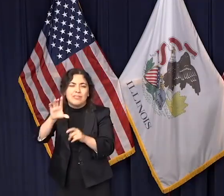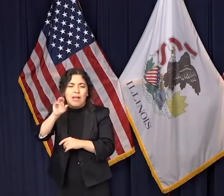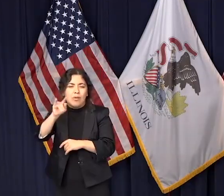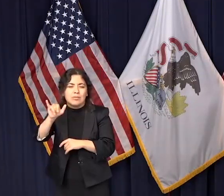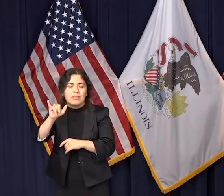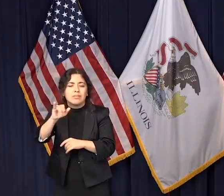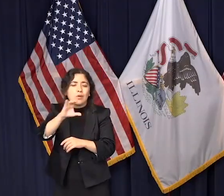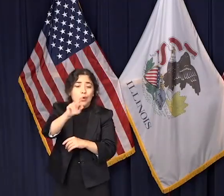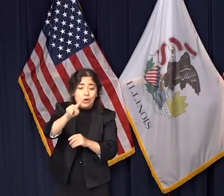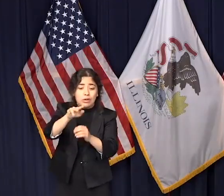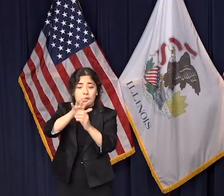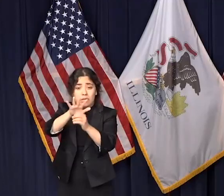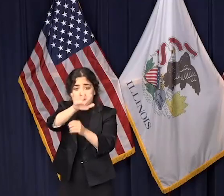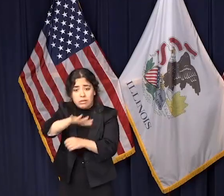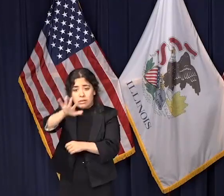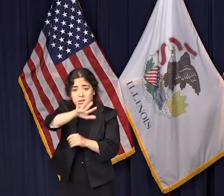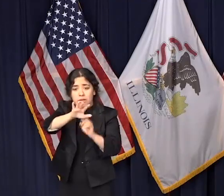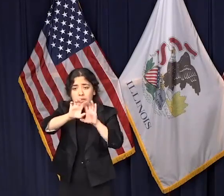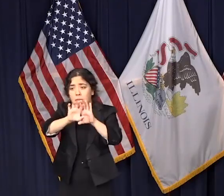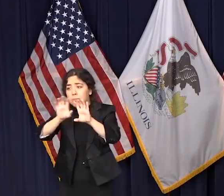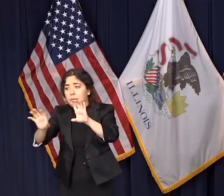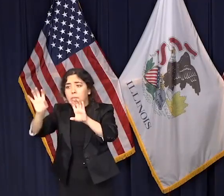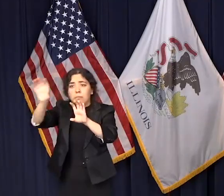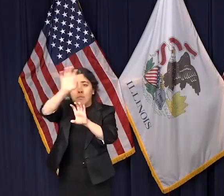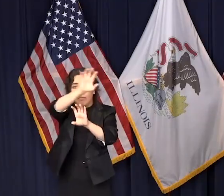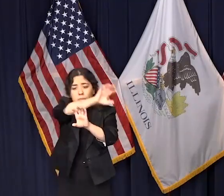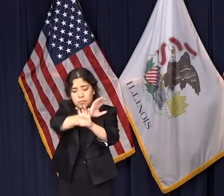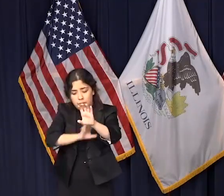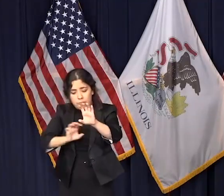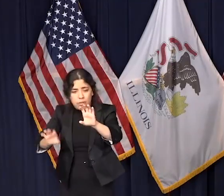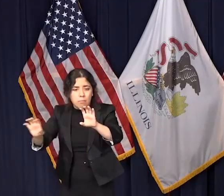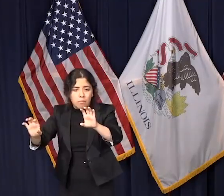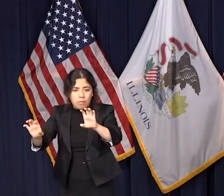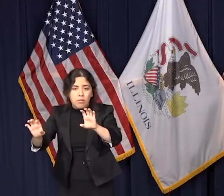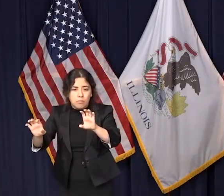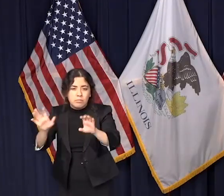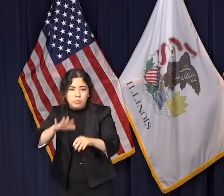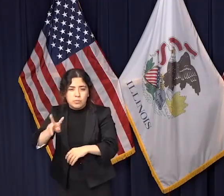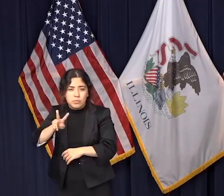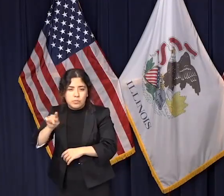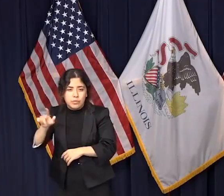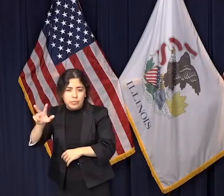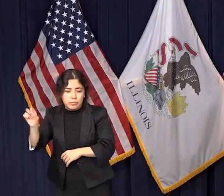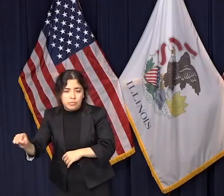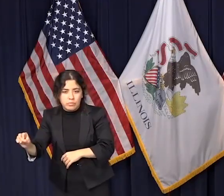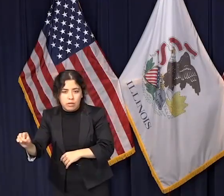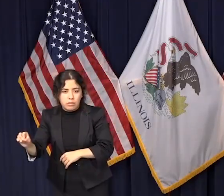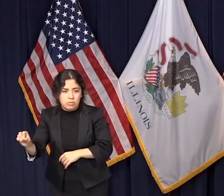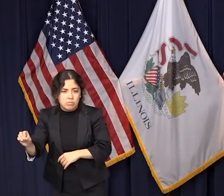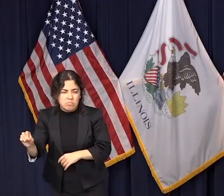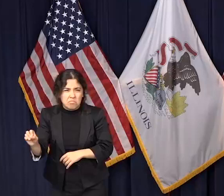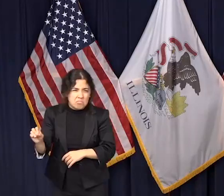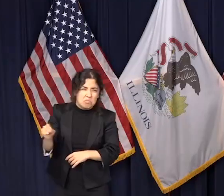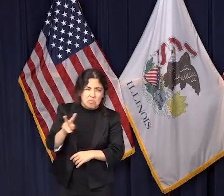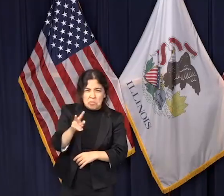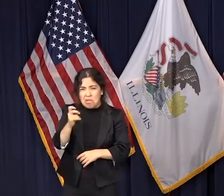the collar counties and in Cook County, all those regions, and I mentioned it briefly in my remarks, but somewhere between